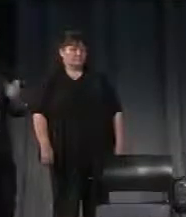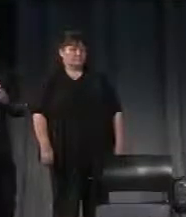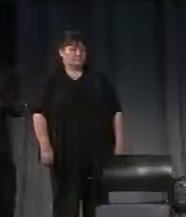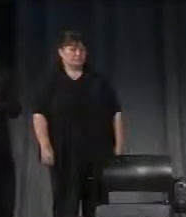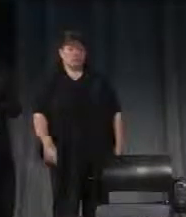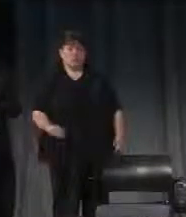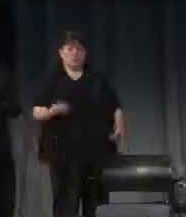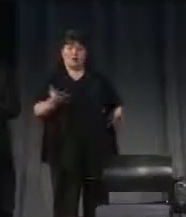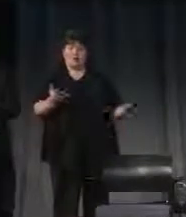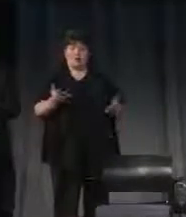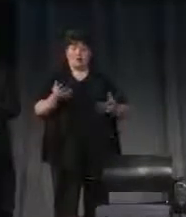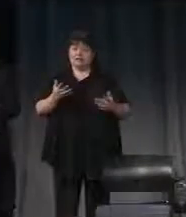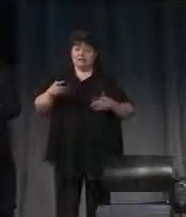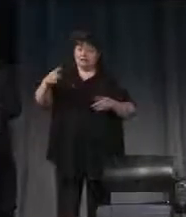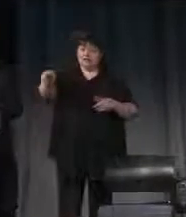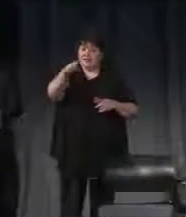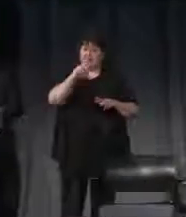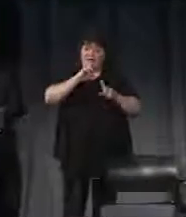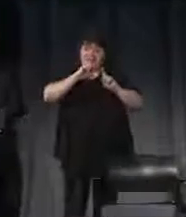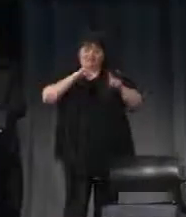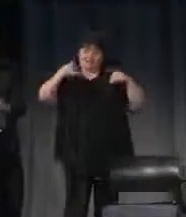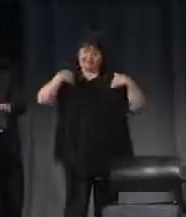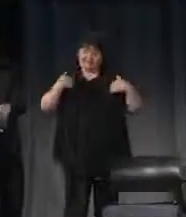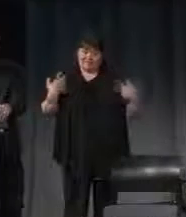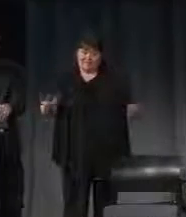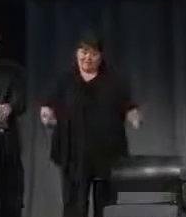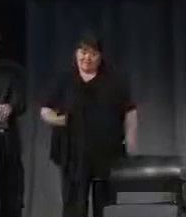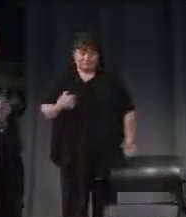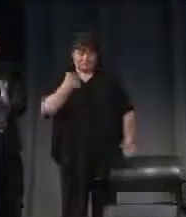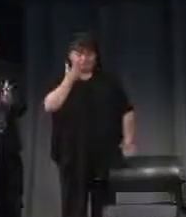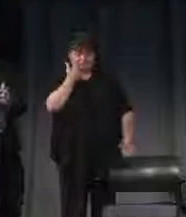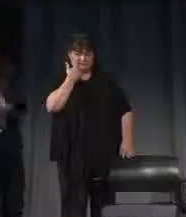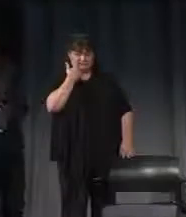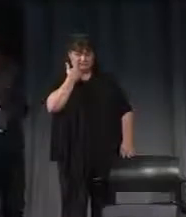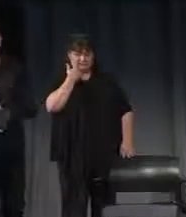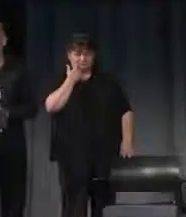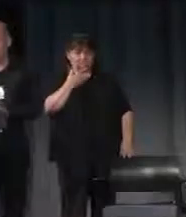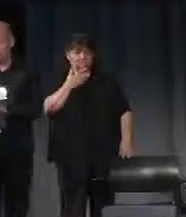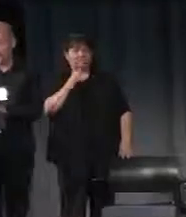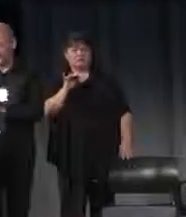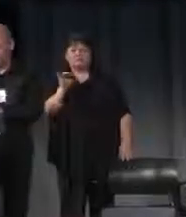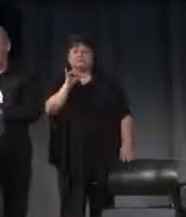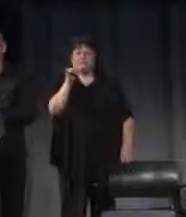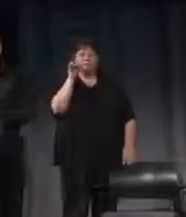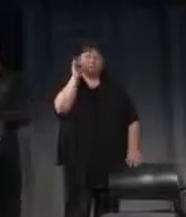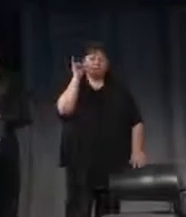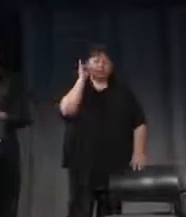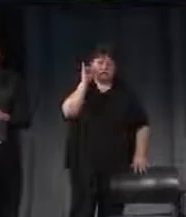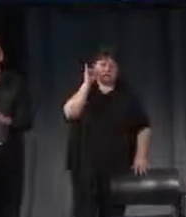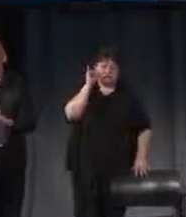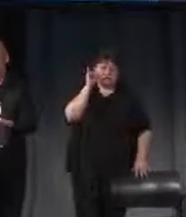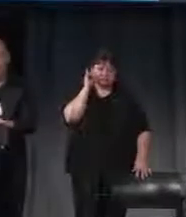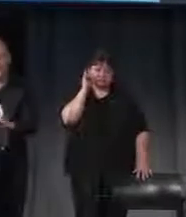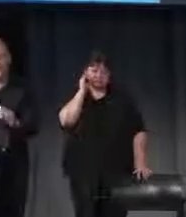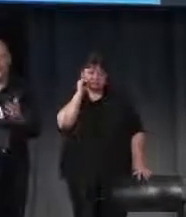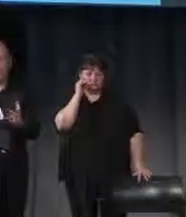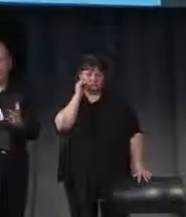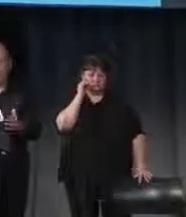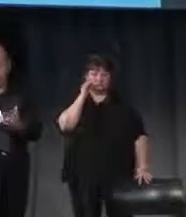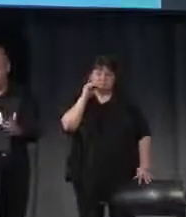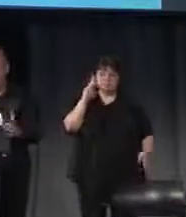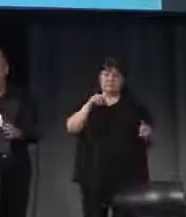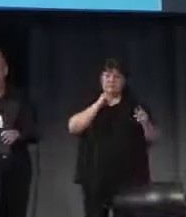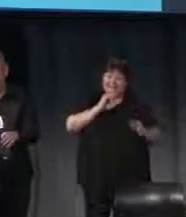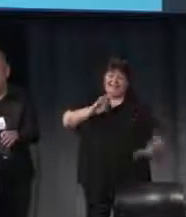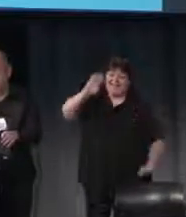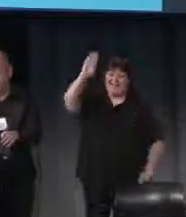Or perhaps there are answers from the audience. So we're going to do what we did yesterday. We're going to invite people with questions